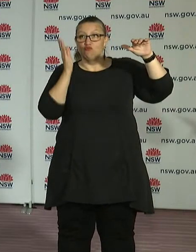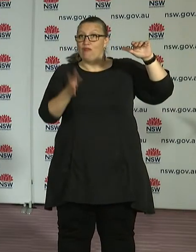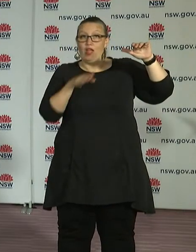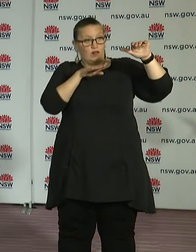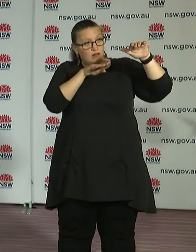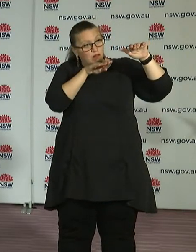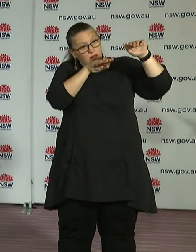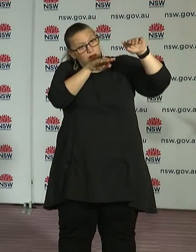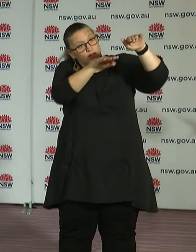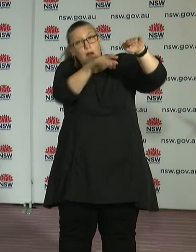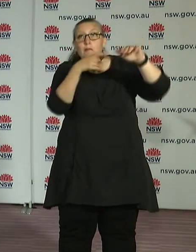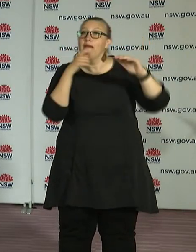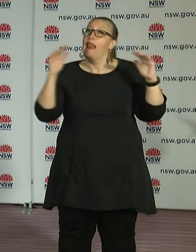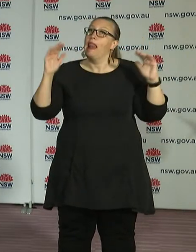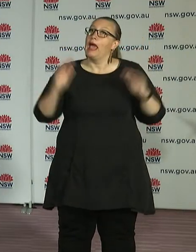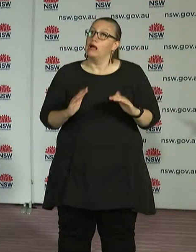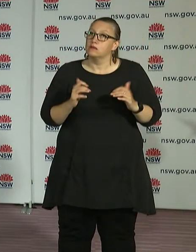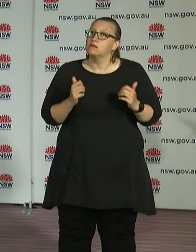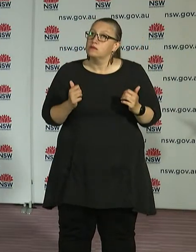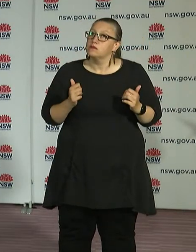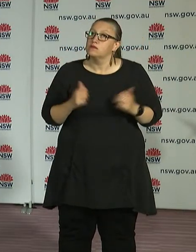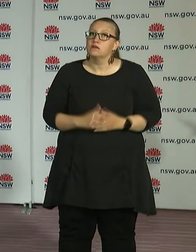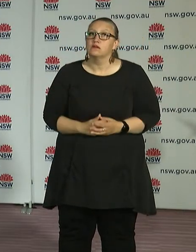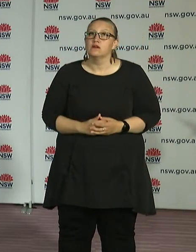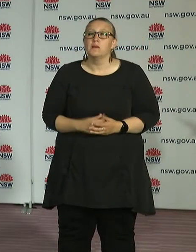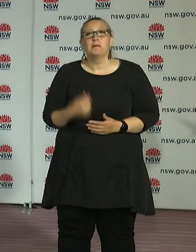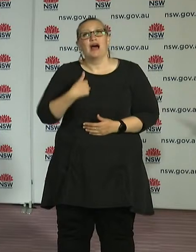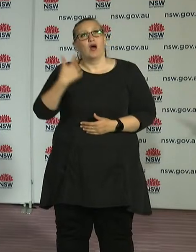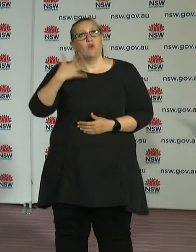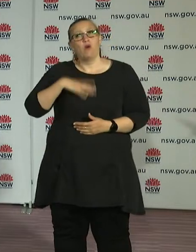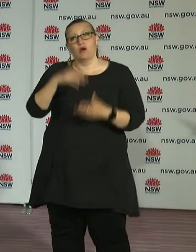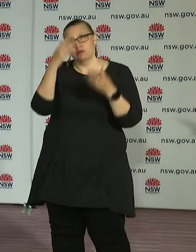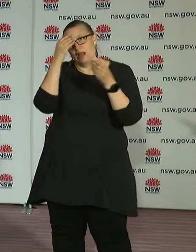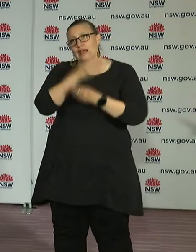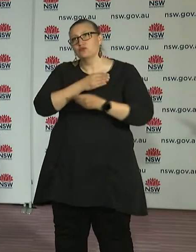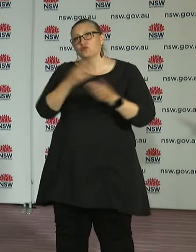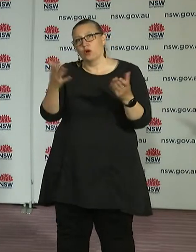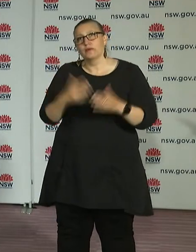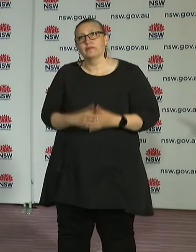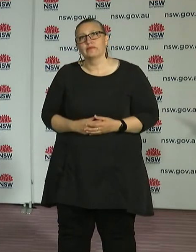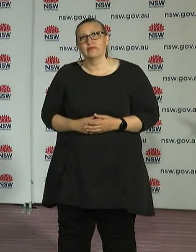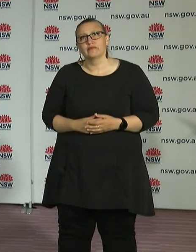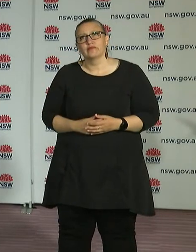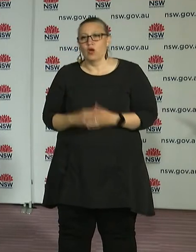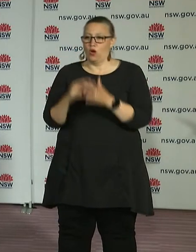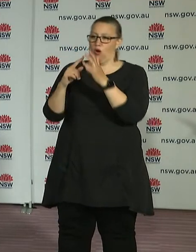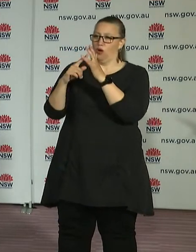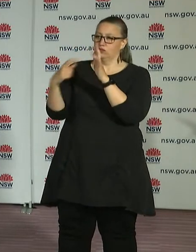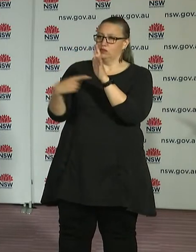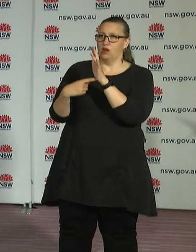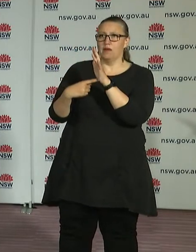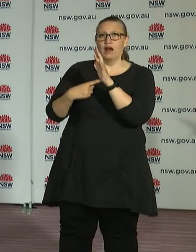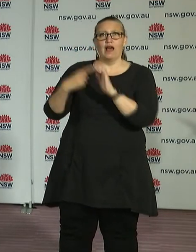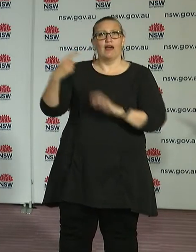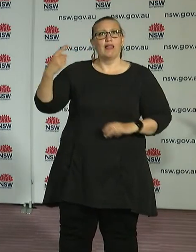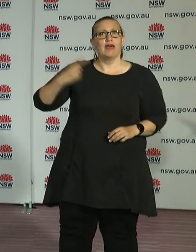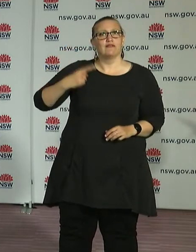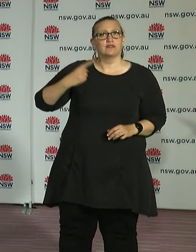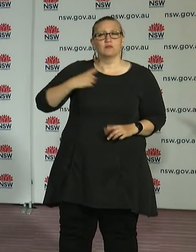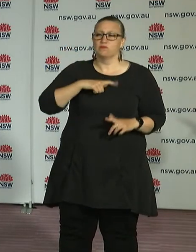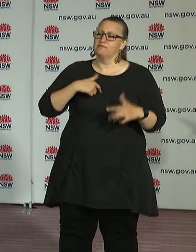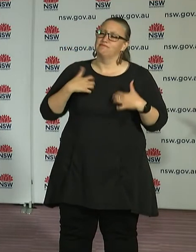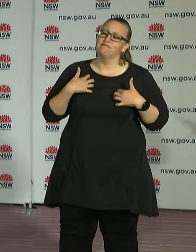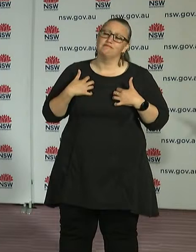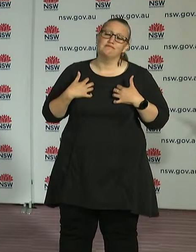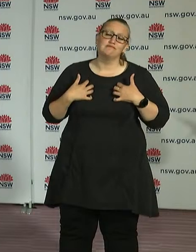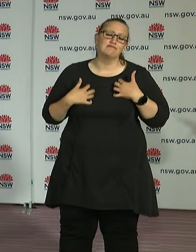issue a cautious warning to everybody. We're all looking forward to the 11th of October. It's a day when we'll be able to do all those things we